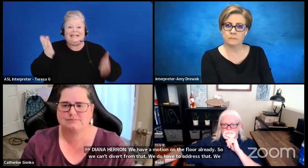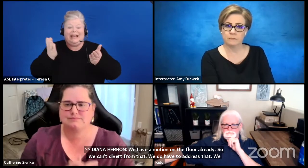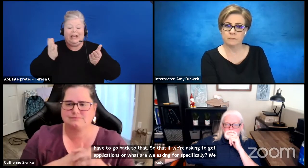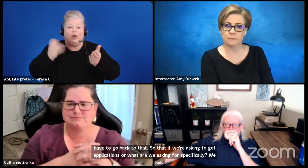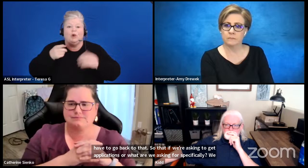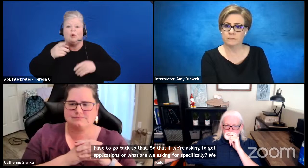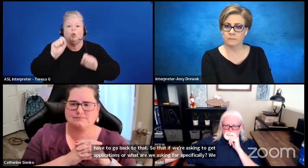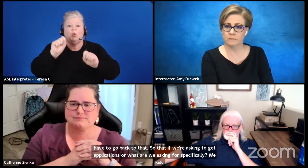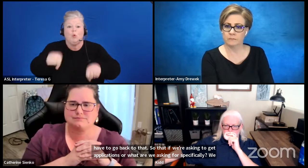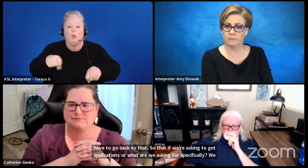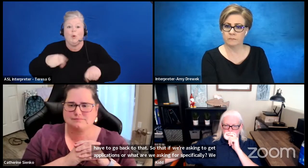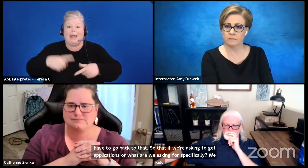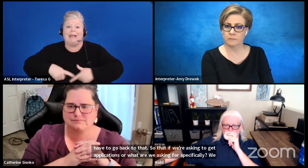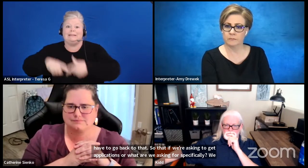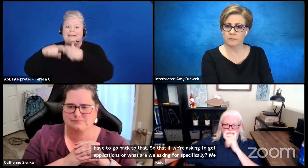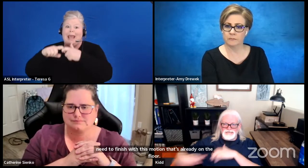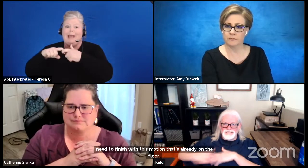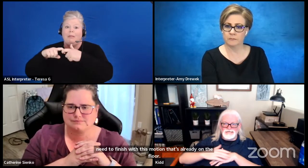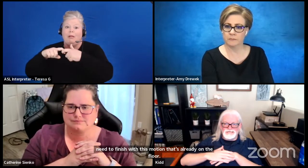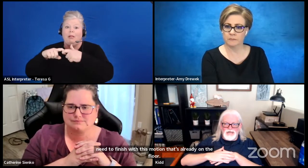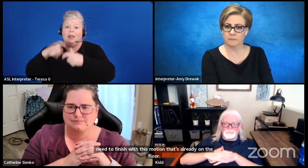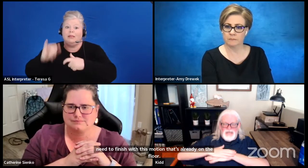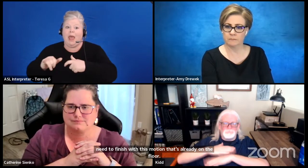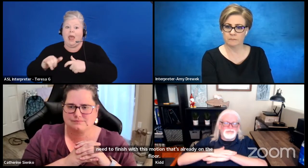the motion.